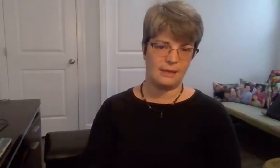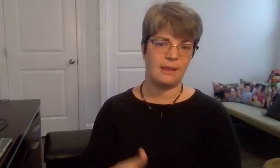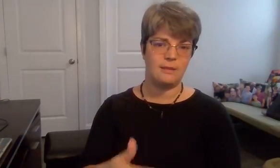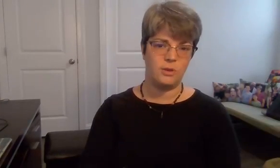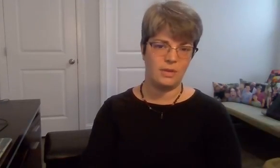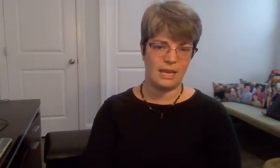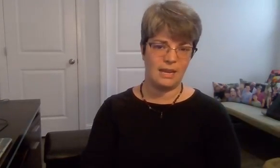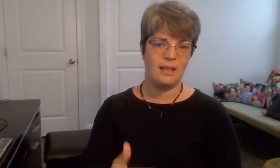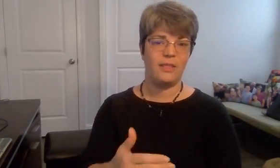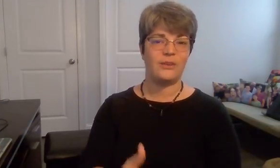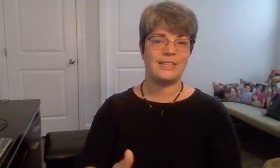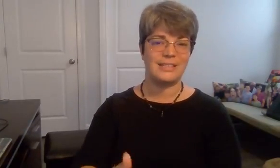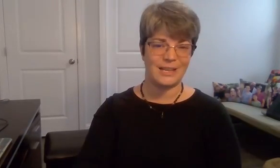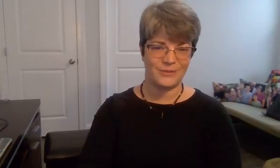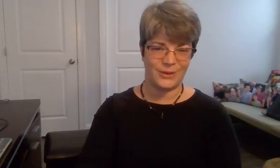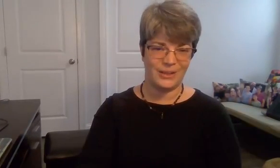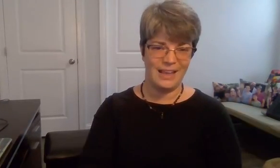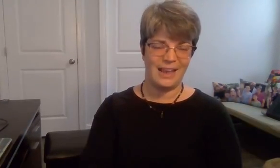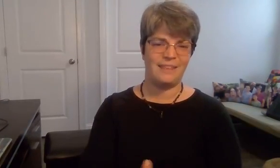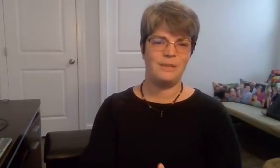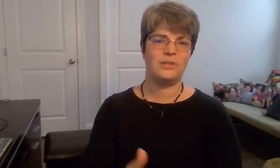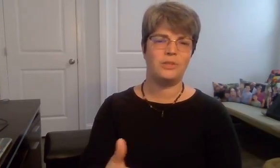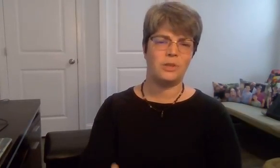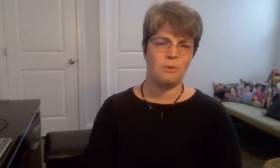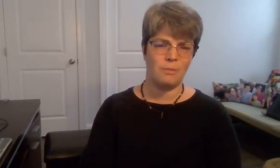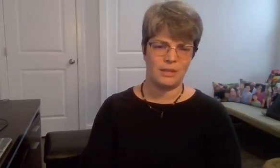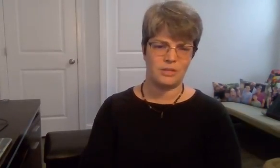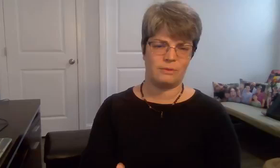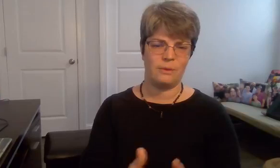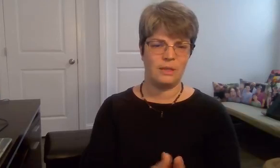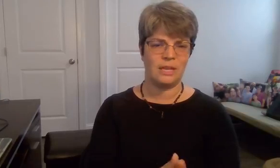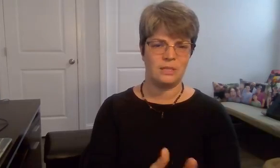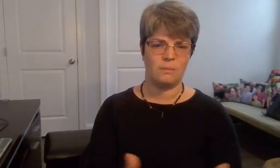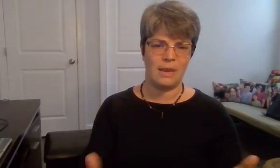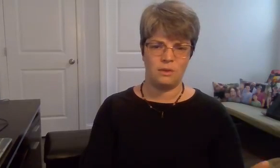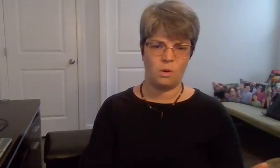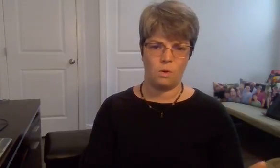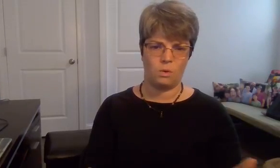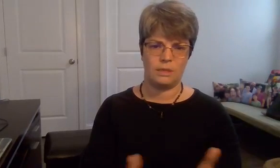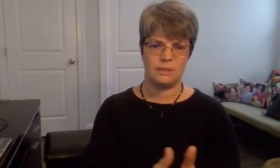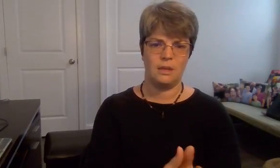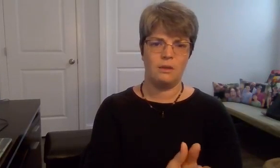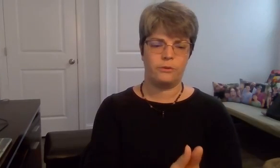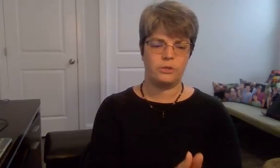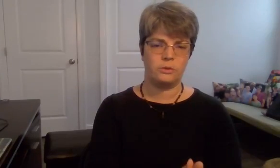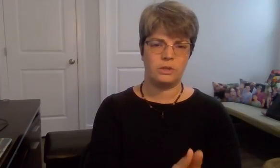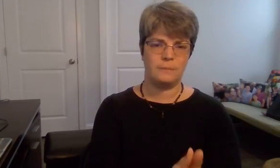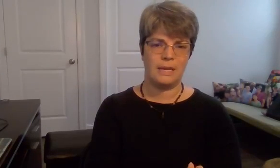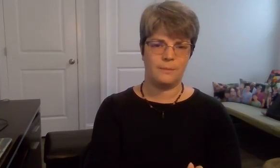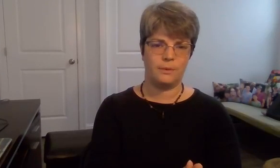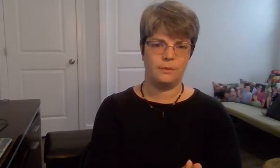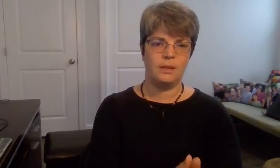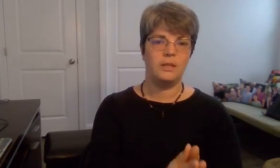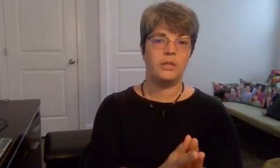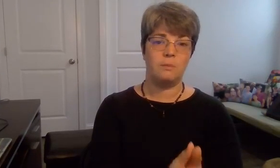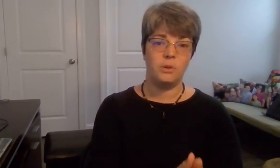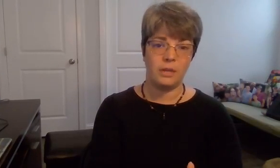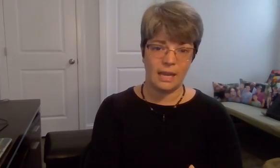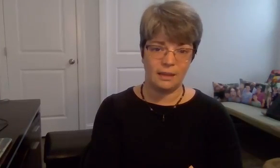can communicate, they're successful. And that means so much, right? That's our main goal, is for children to be able to communicate